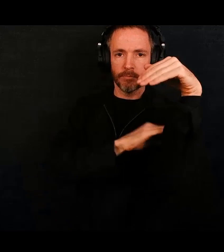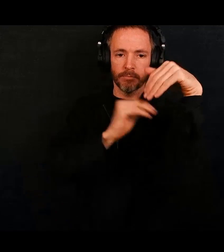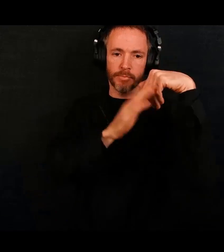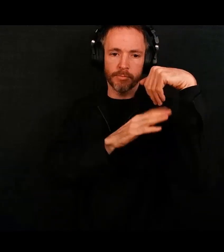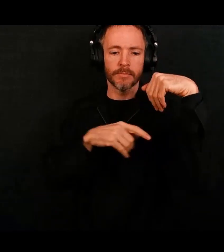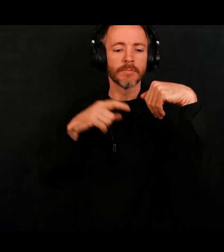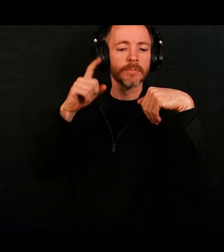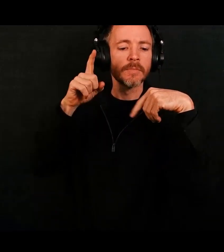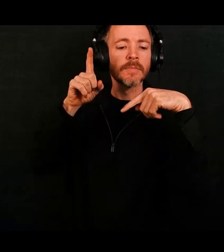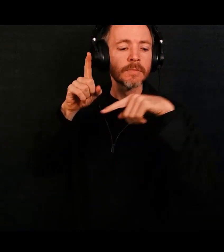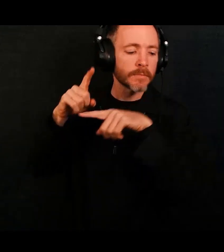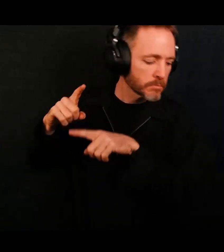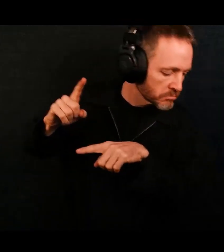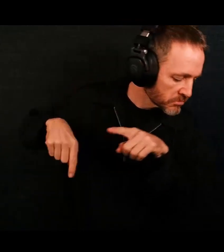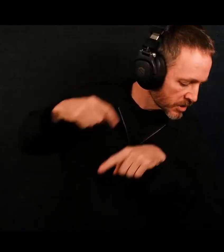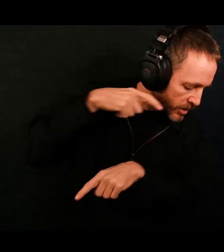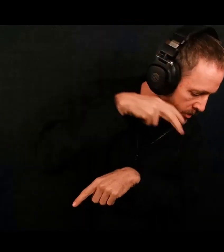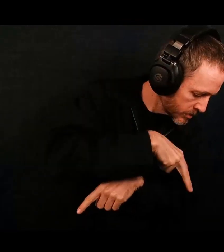So